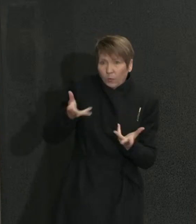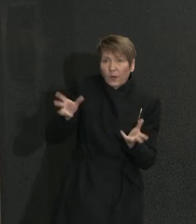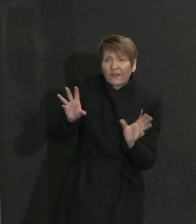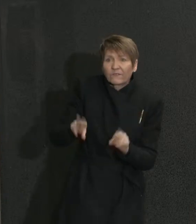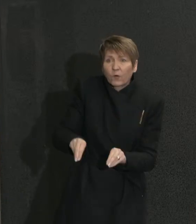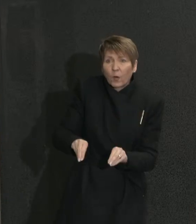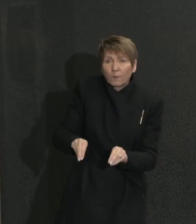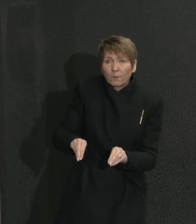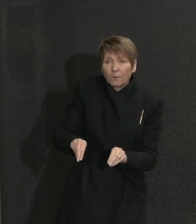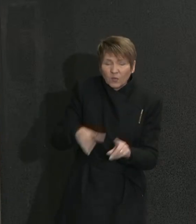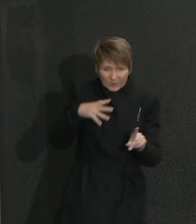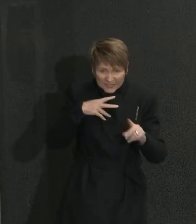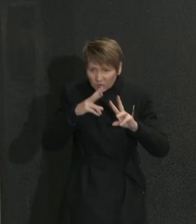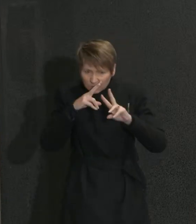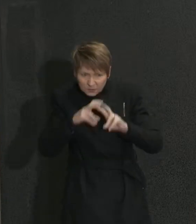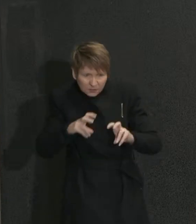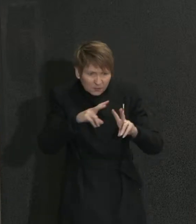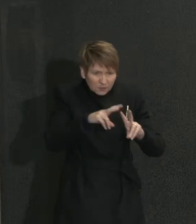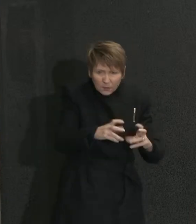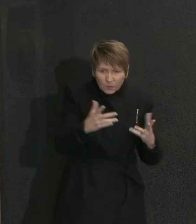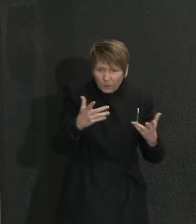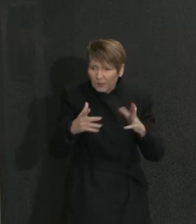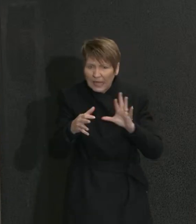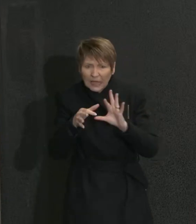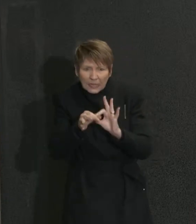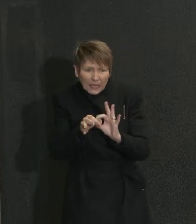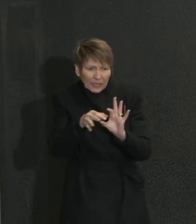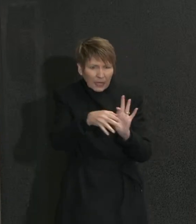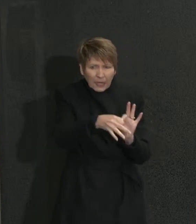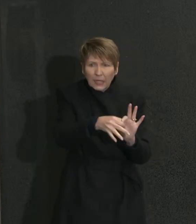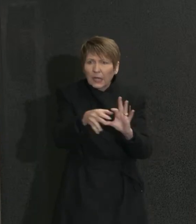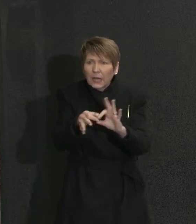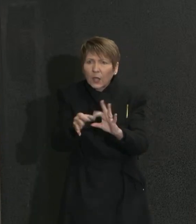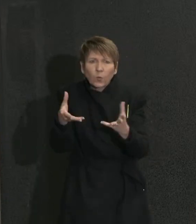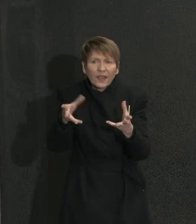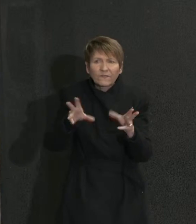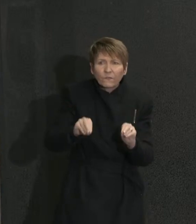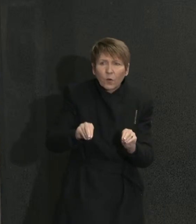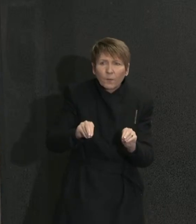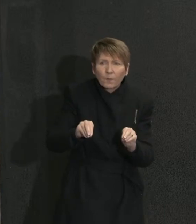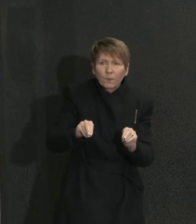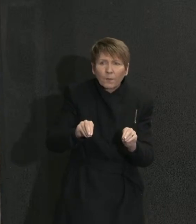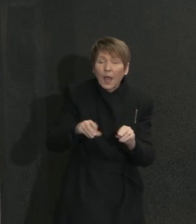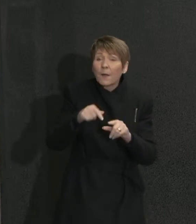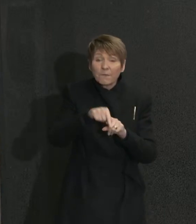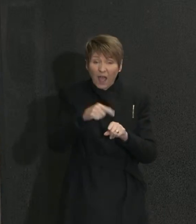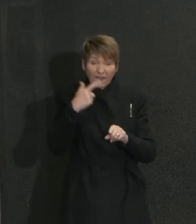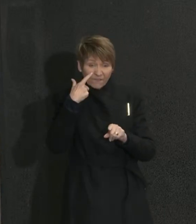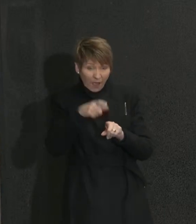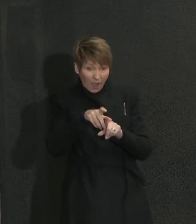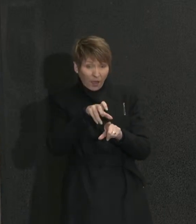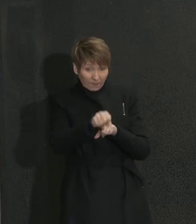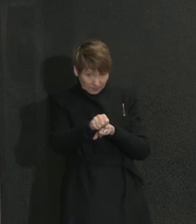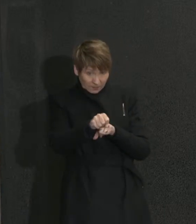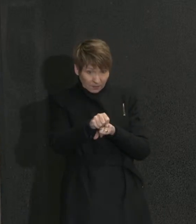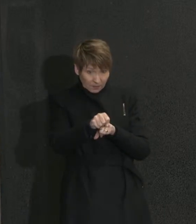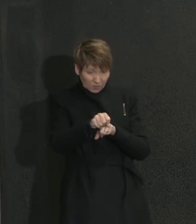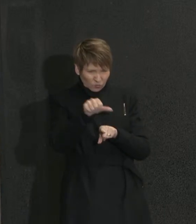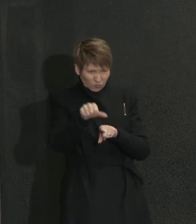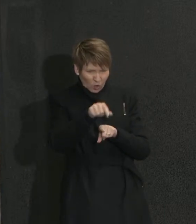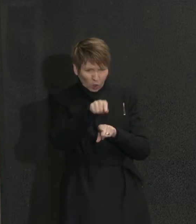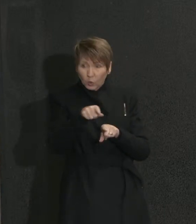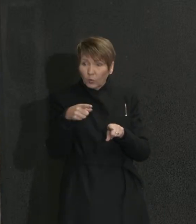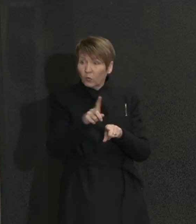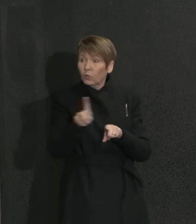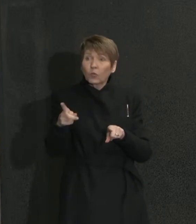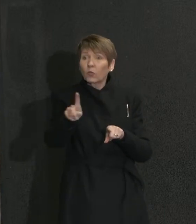There are linkages. The question then becomes how many days out in the community have those cases spent? Who else have they infected? Are all